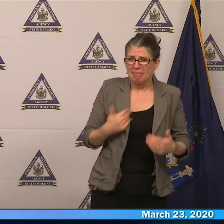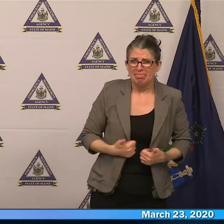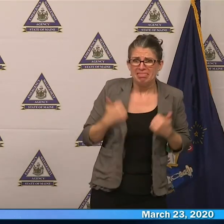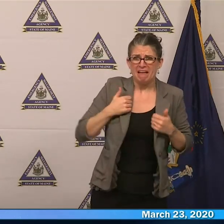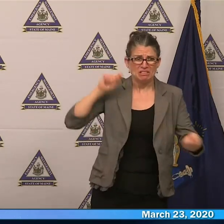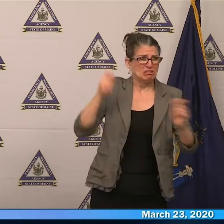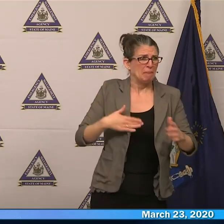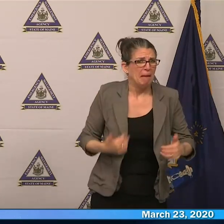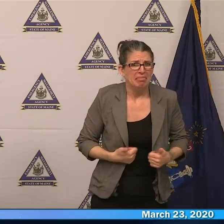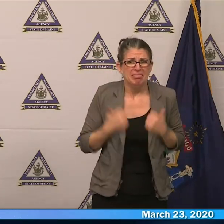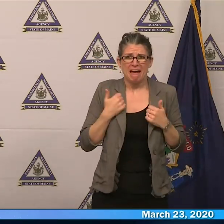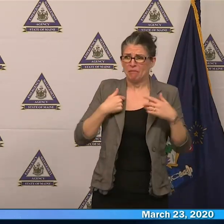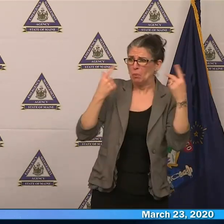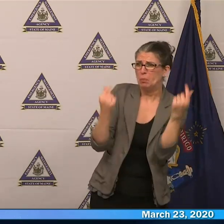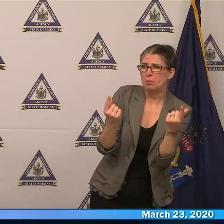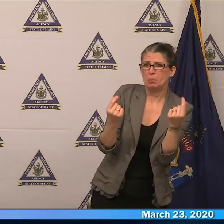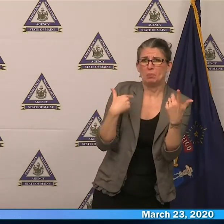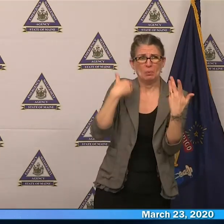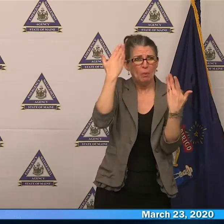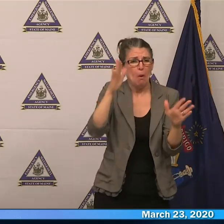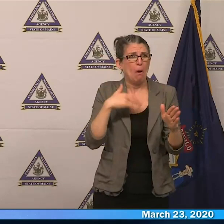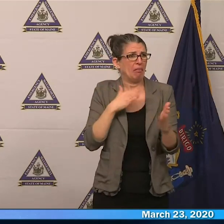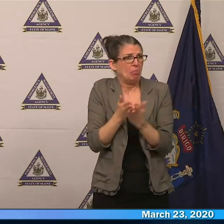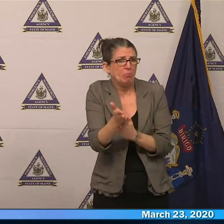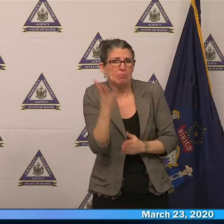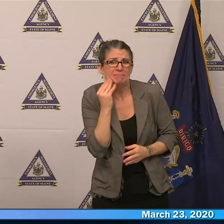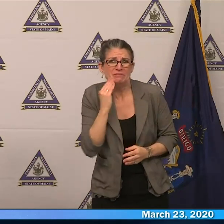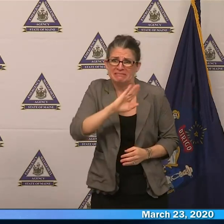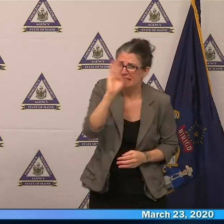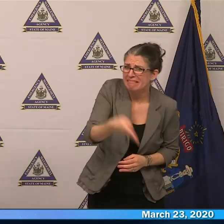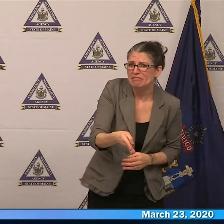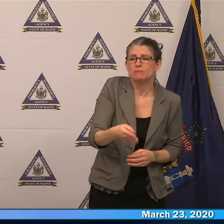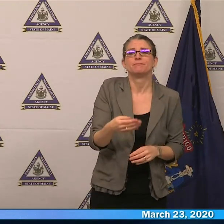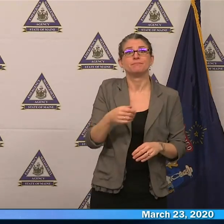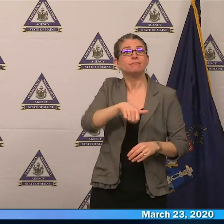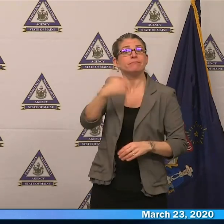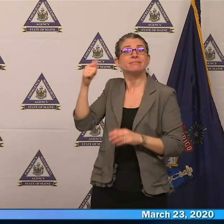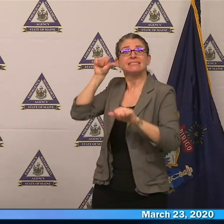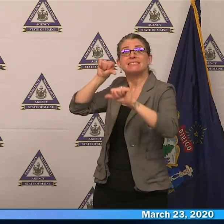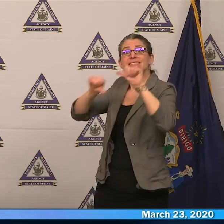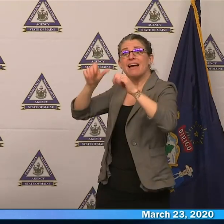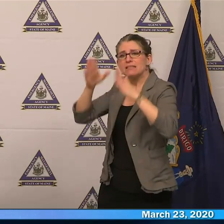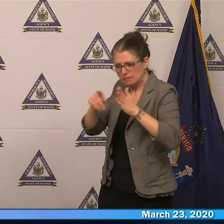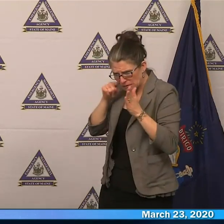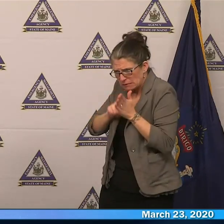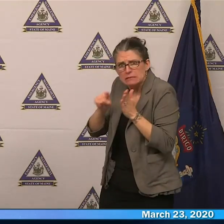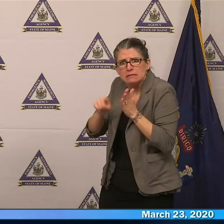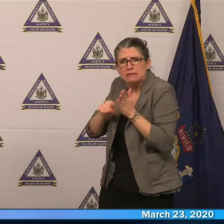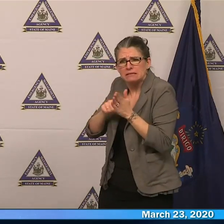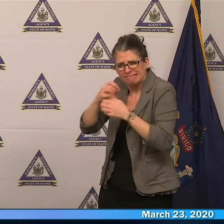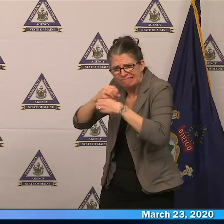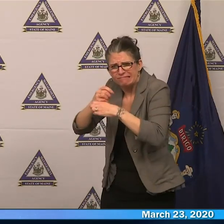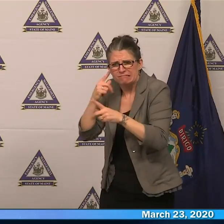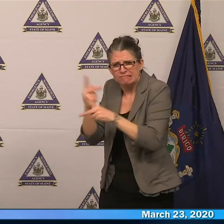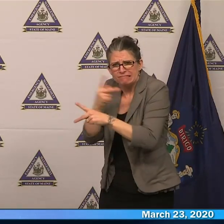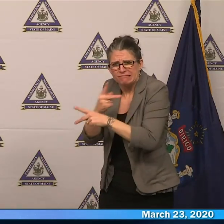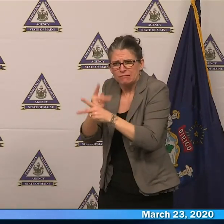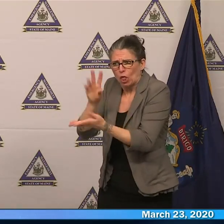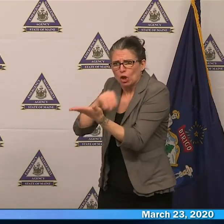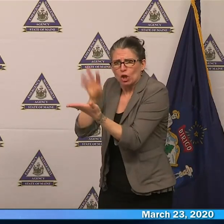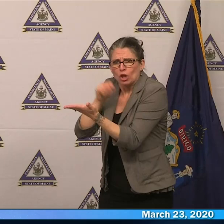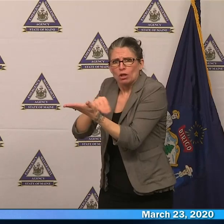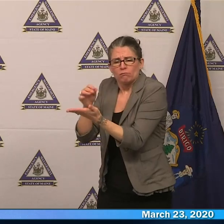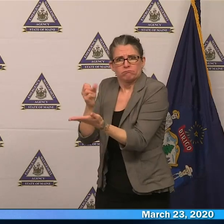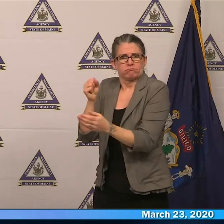when even though science is learning more and more about coronavirus at a pace that really has never been seen